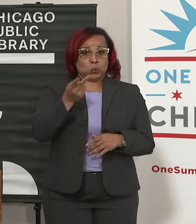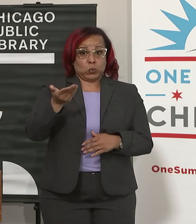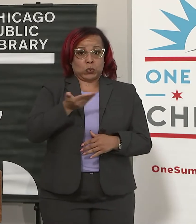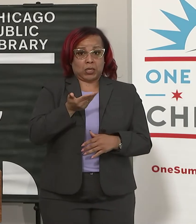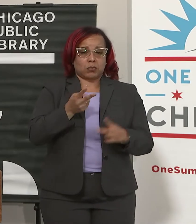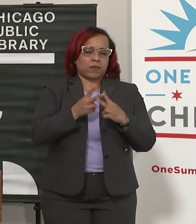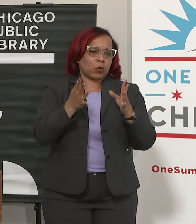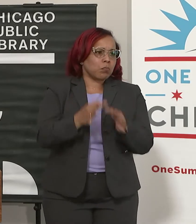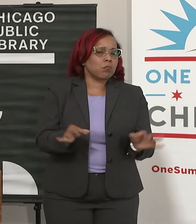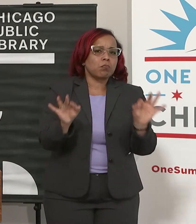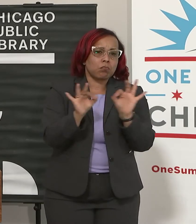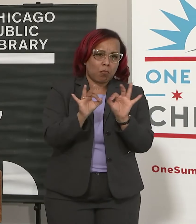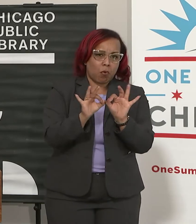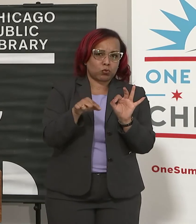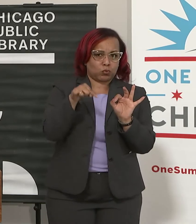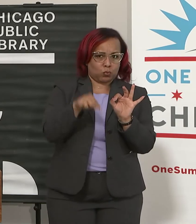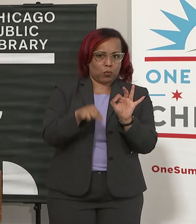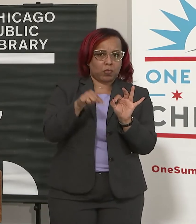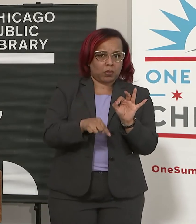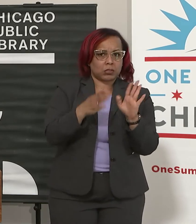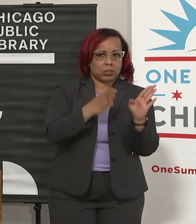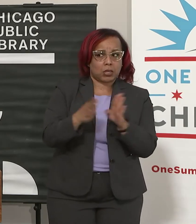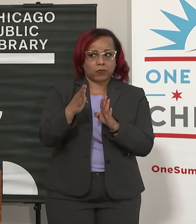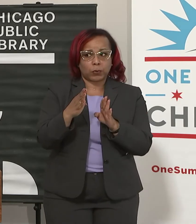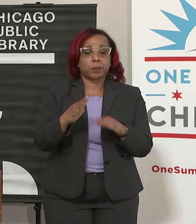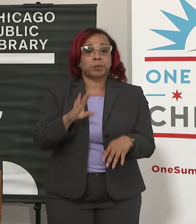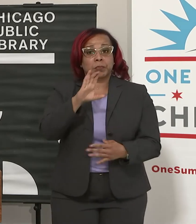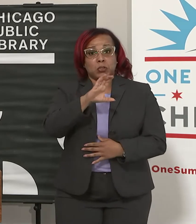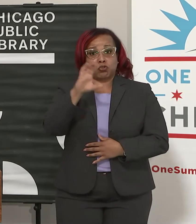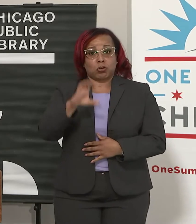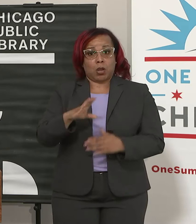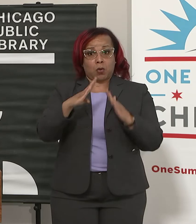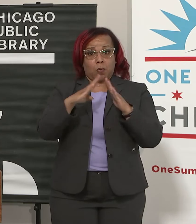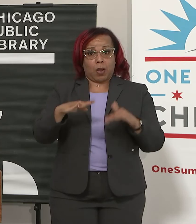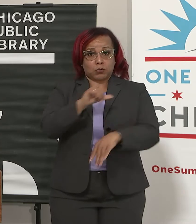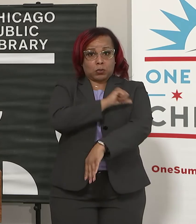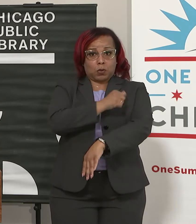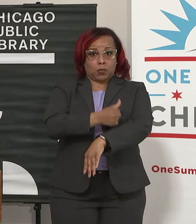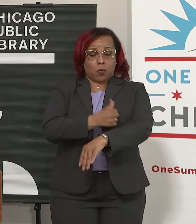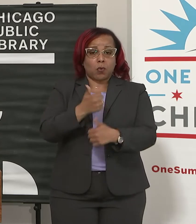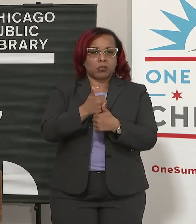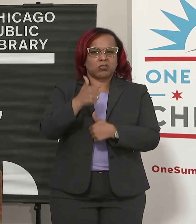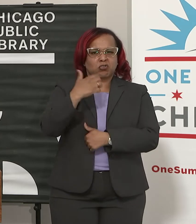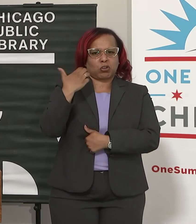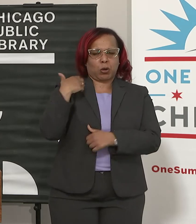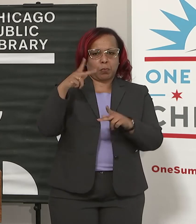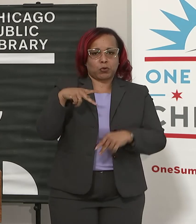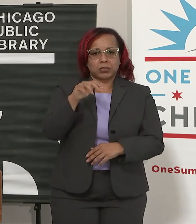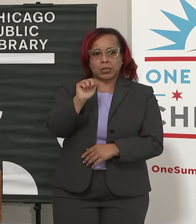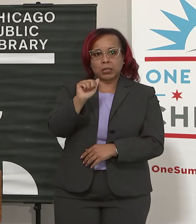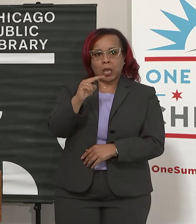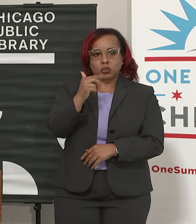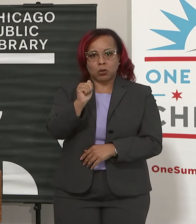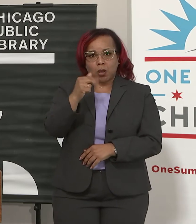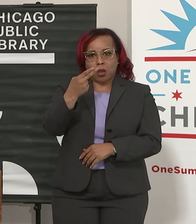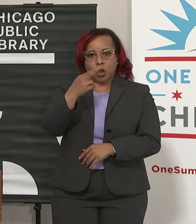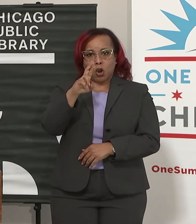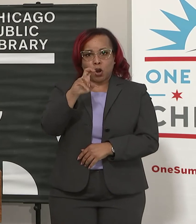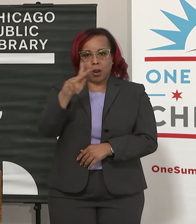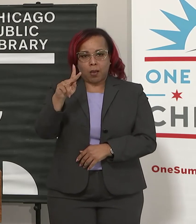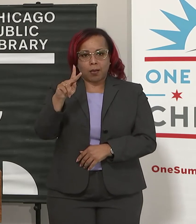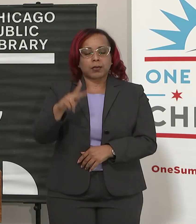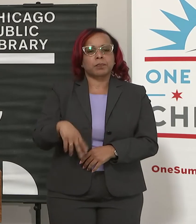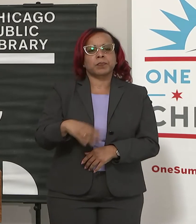are very important to this endeavor, and that is the Chicago Housing Authority Chairperson Angela Herlock and